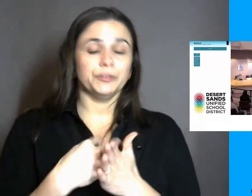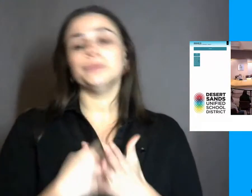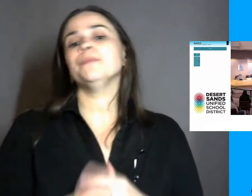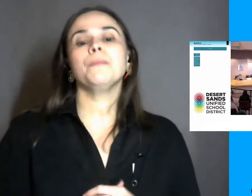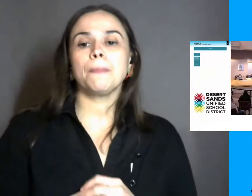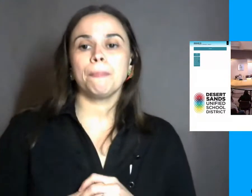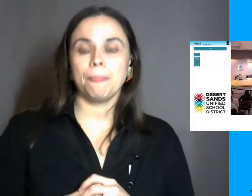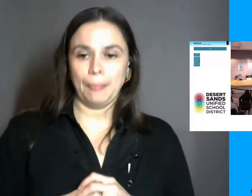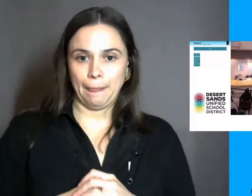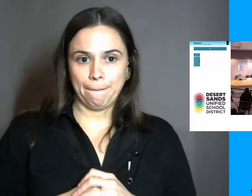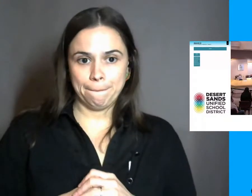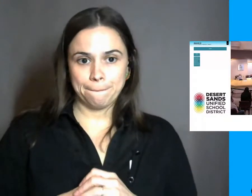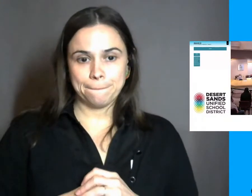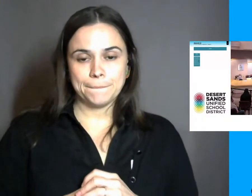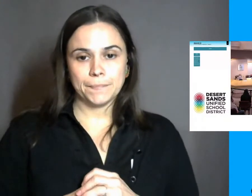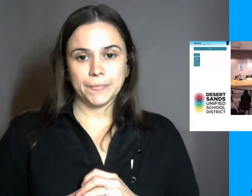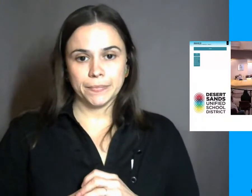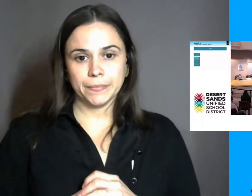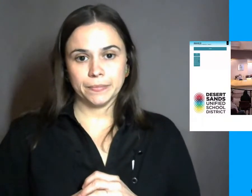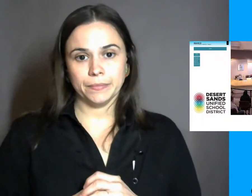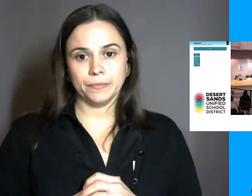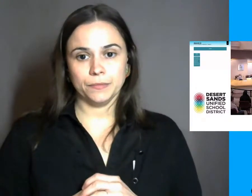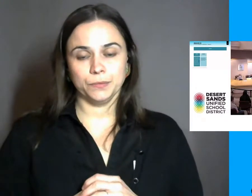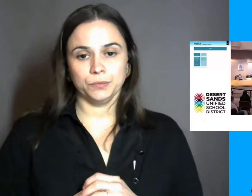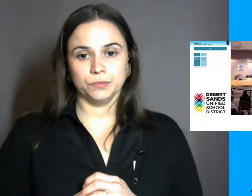the three major projects in that